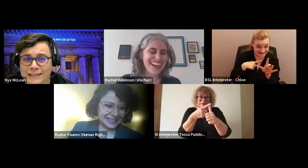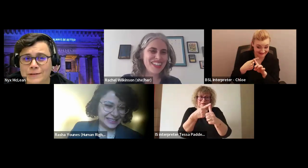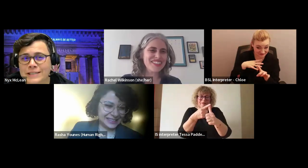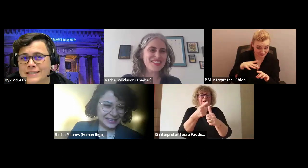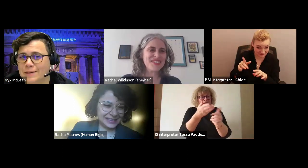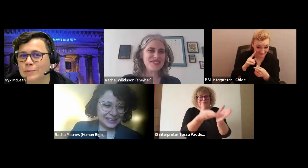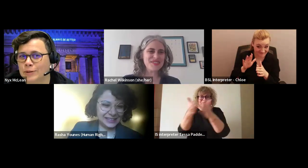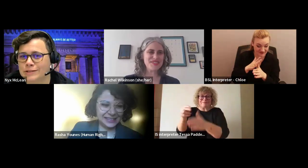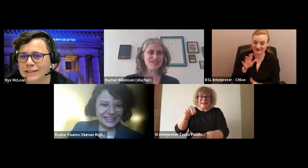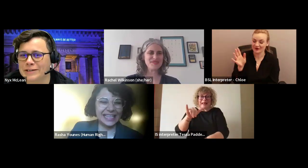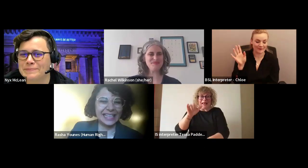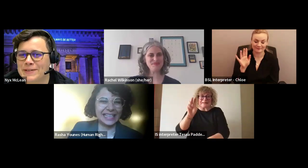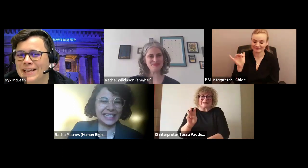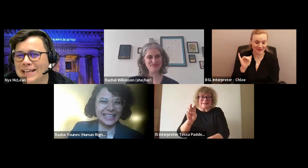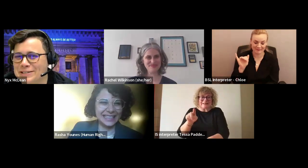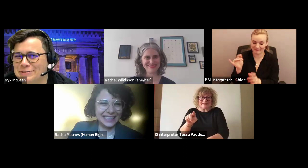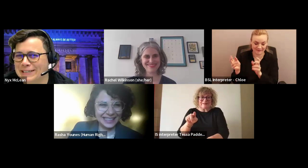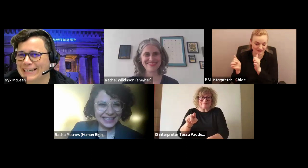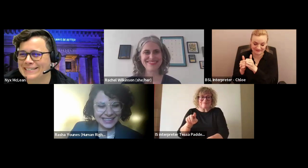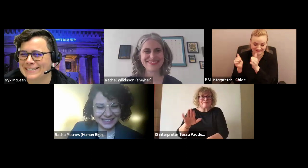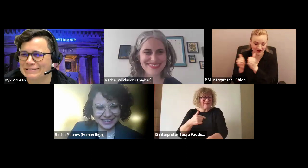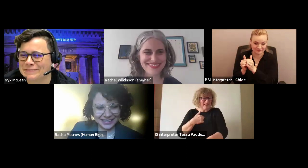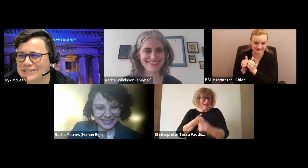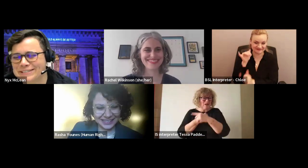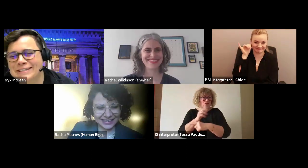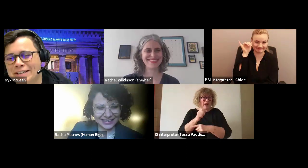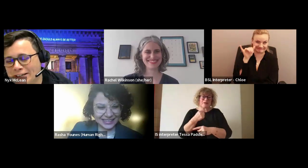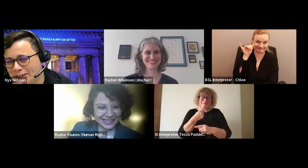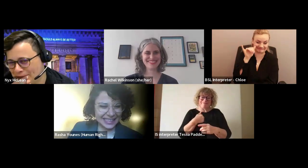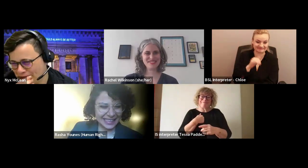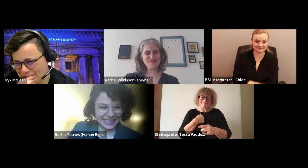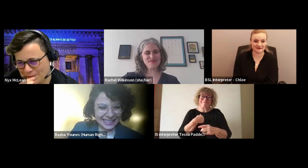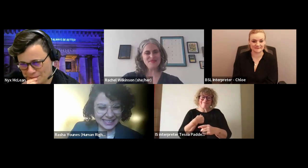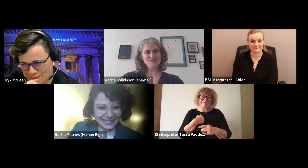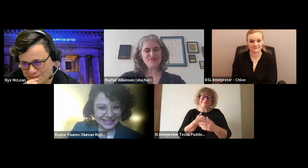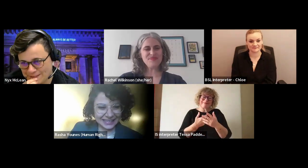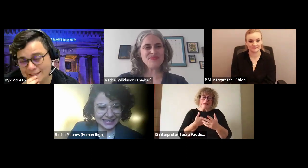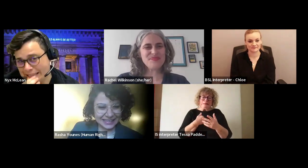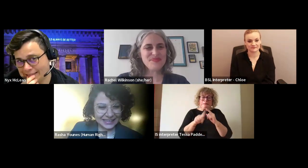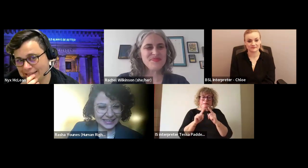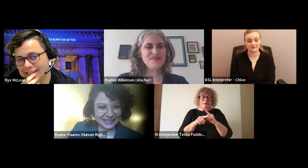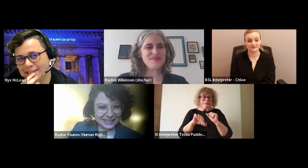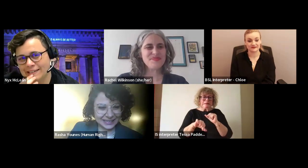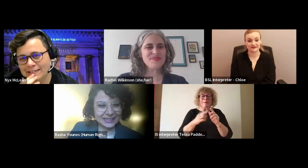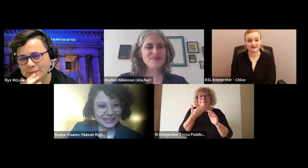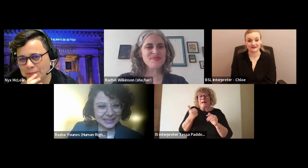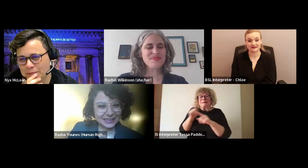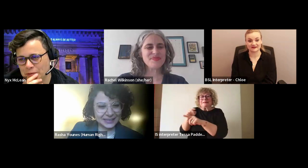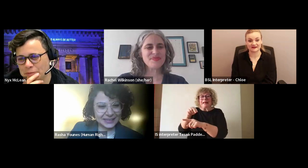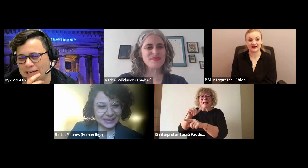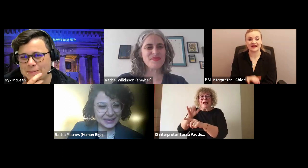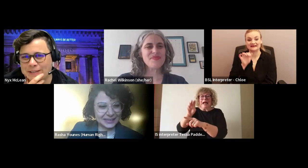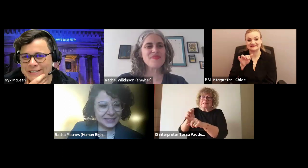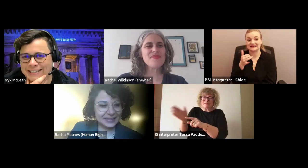I think we're in the same boat. And so I was really glad to see you go first. So perhaps, yeah, I think perhaps